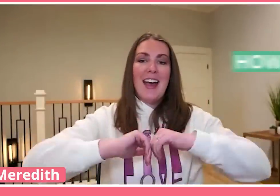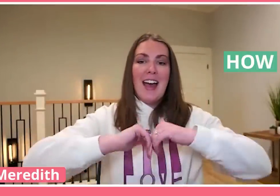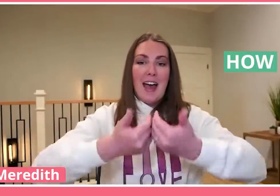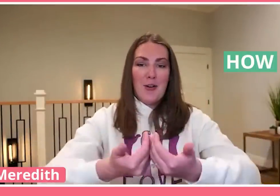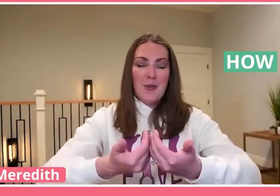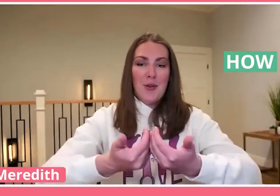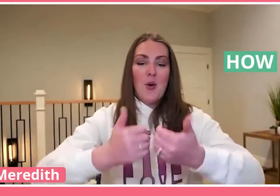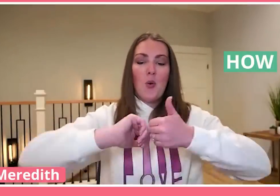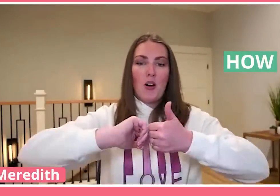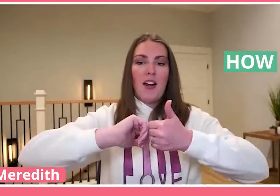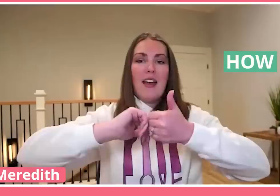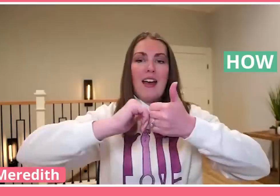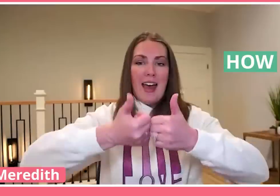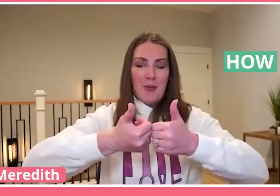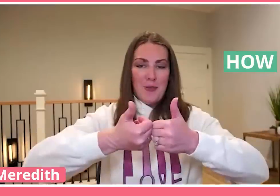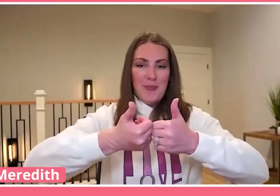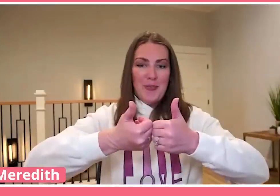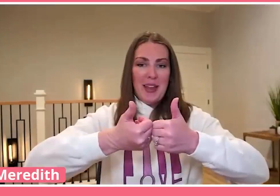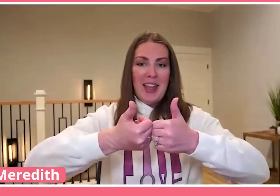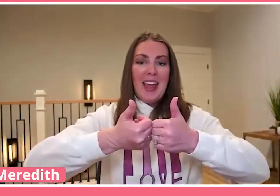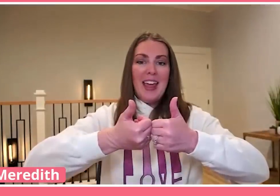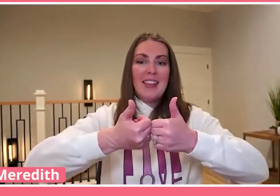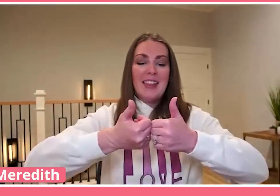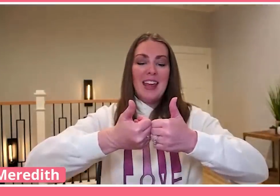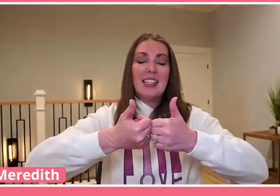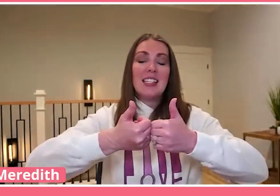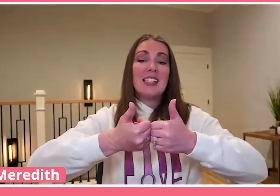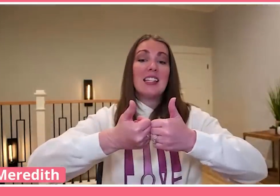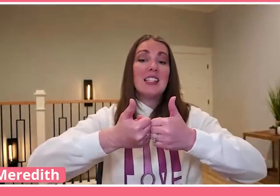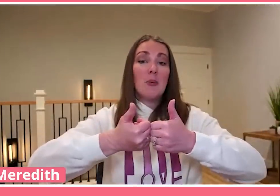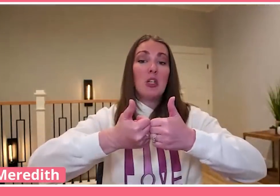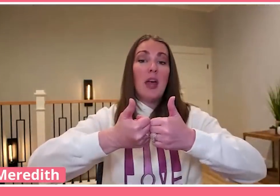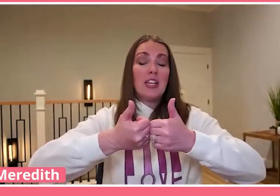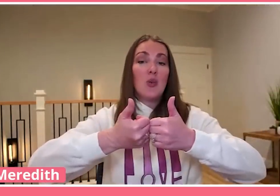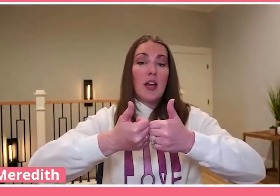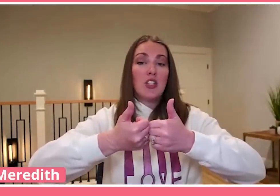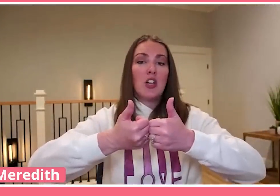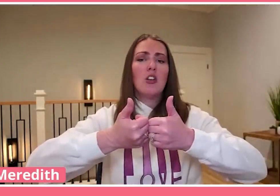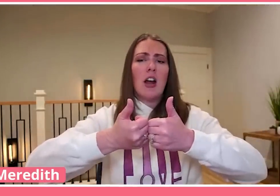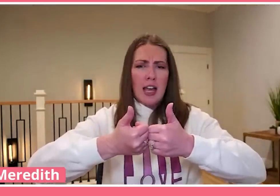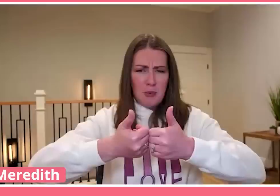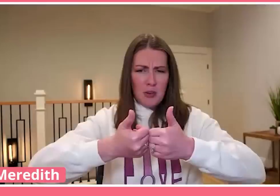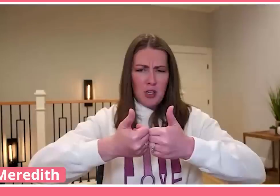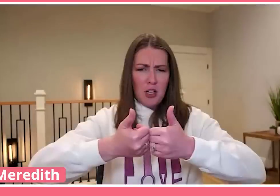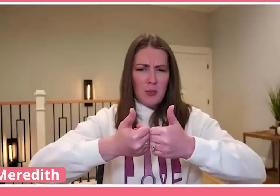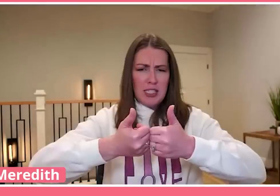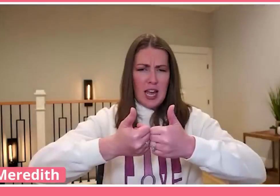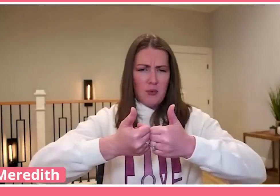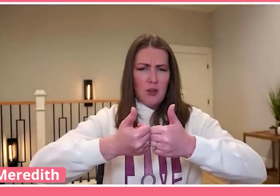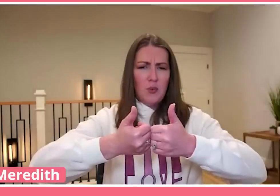How or how. And then, since it's a WH question, your eyebrows are going to go down with